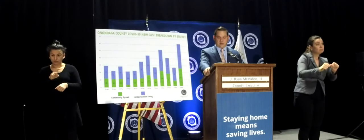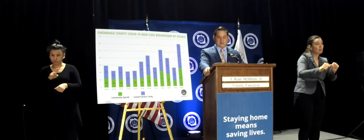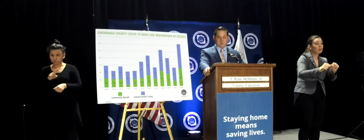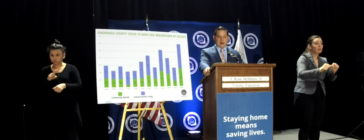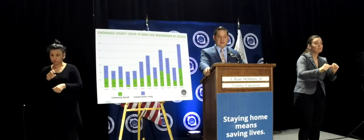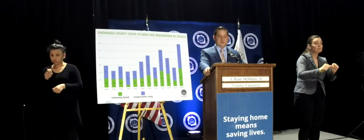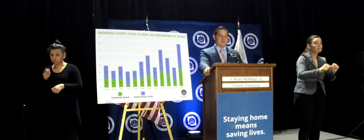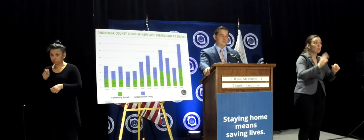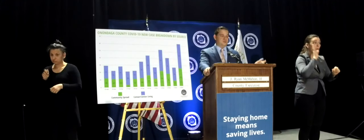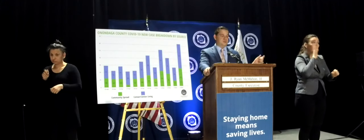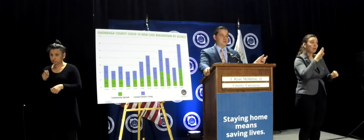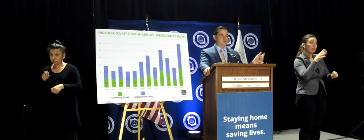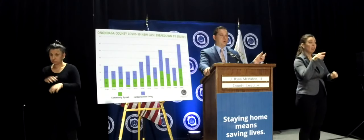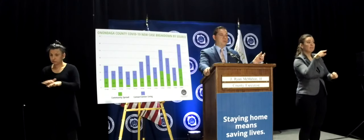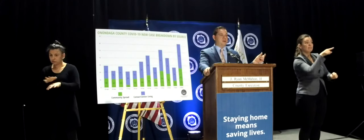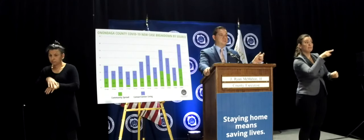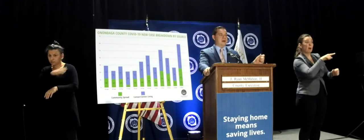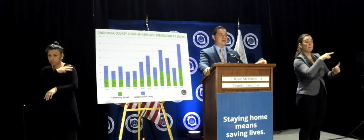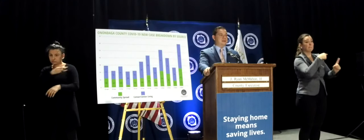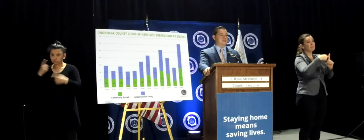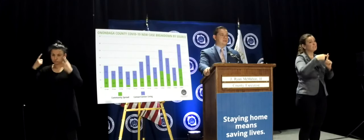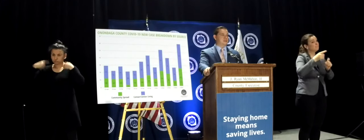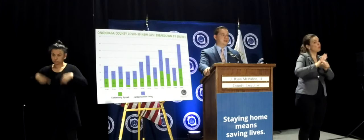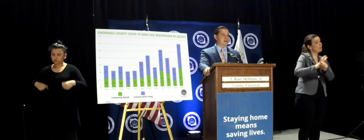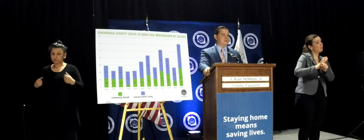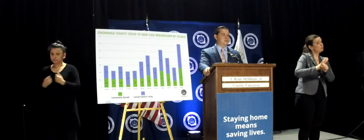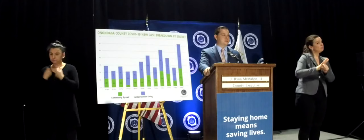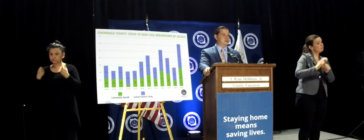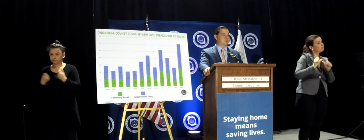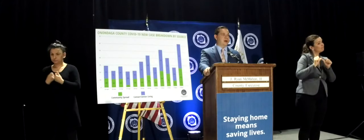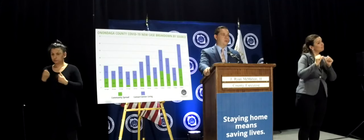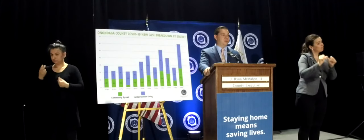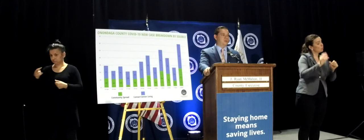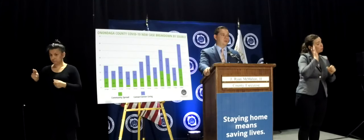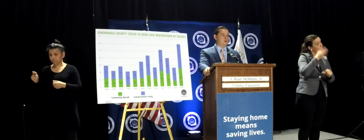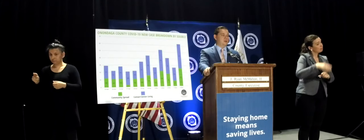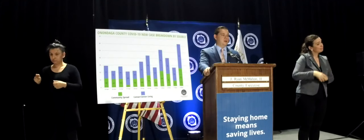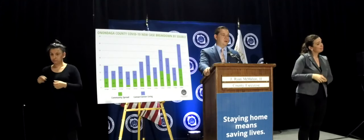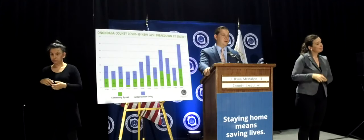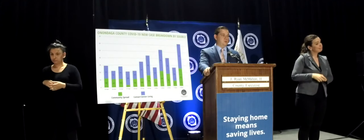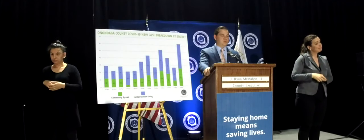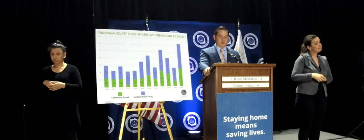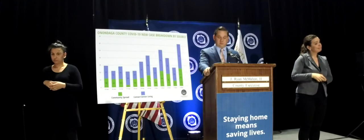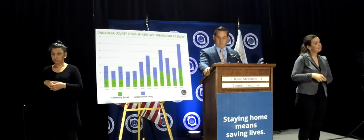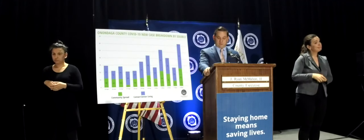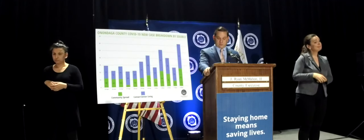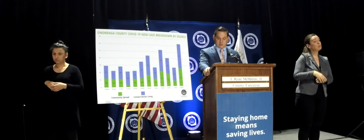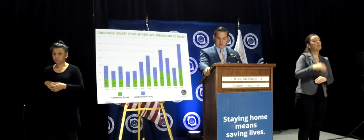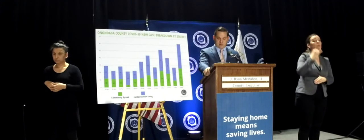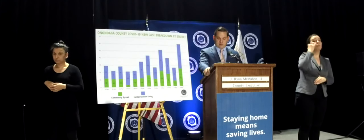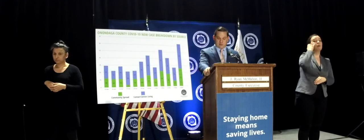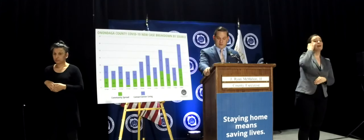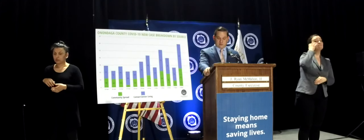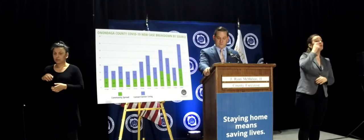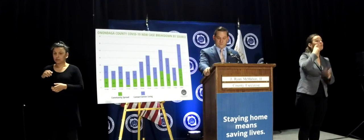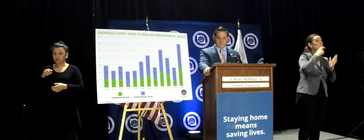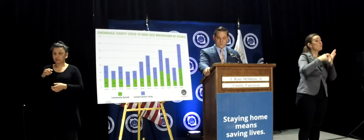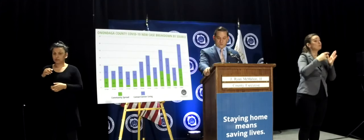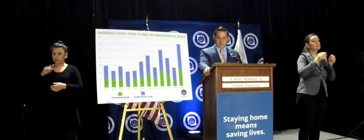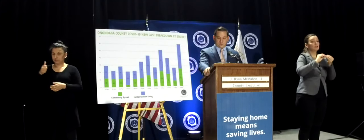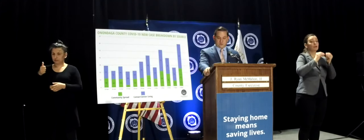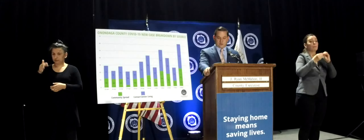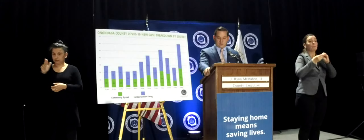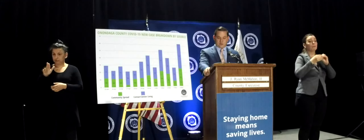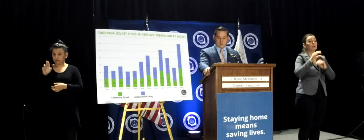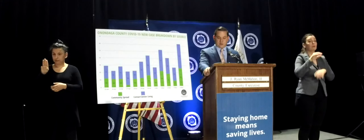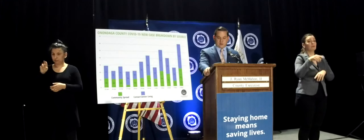But that's why I think you've seen these robust mandates that the state has asked us to comply with, and we'll do it. And